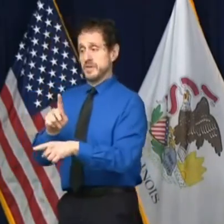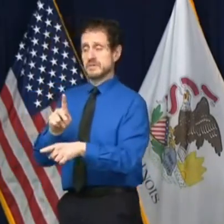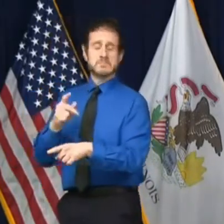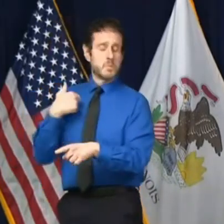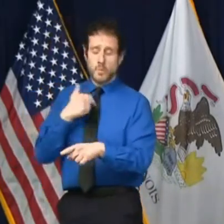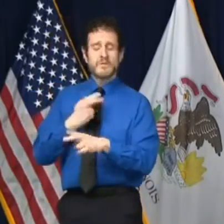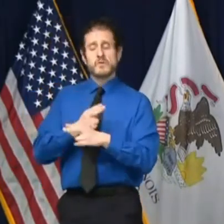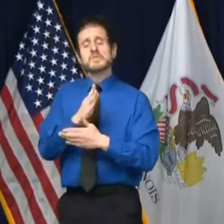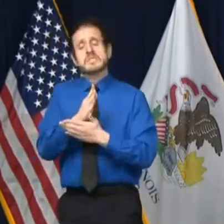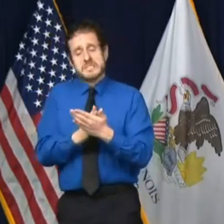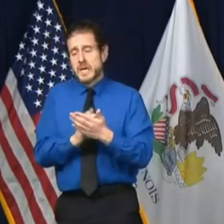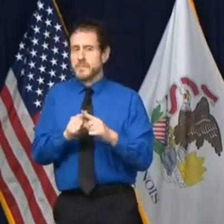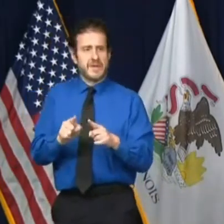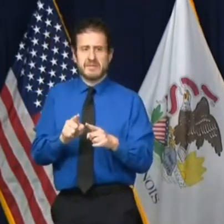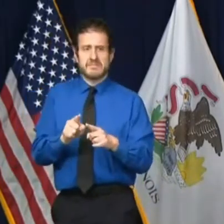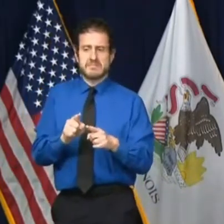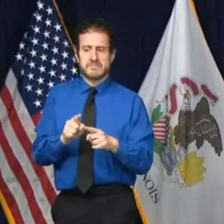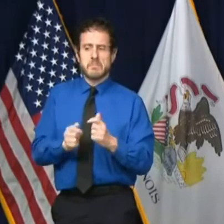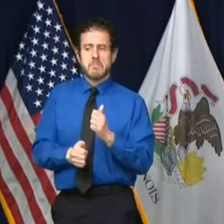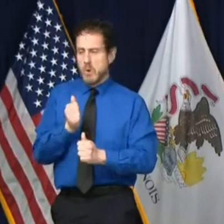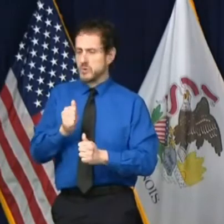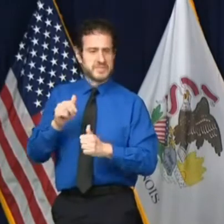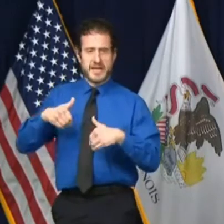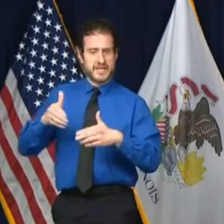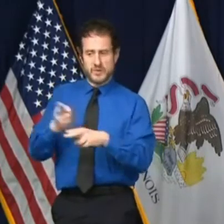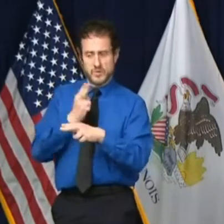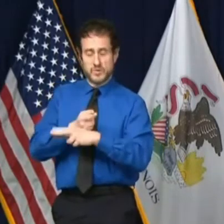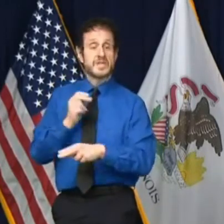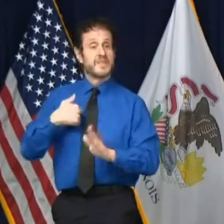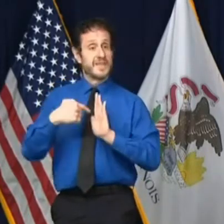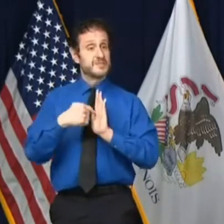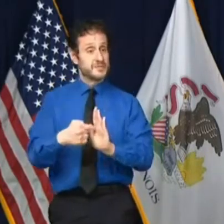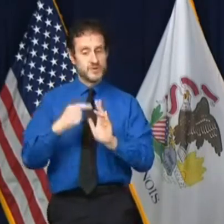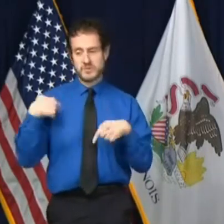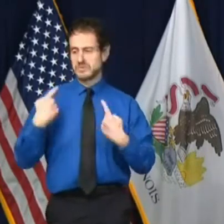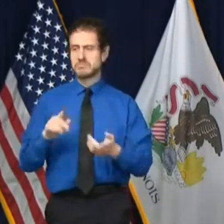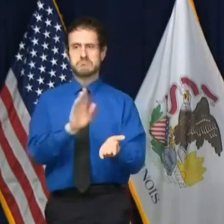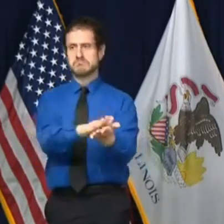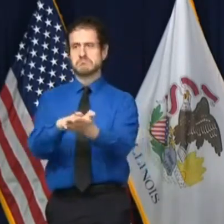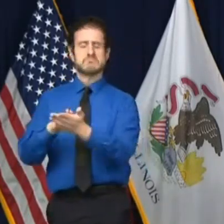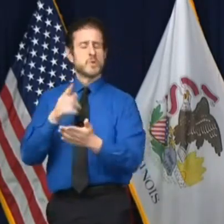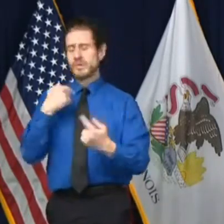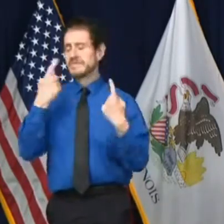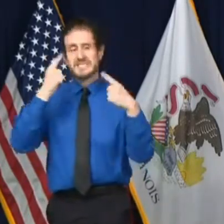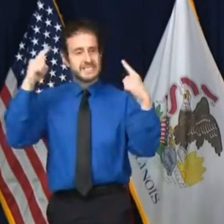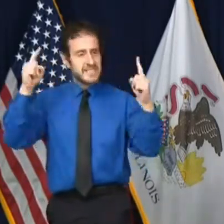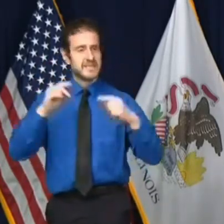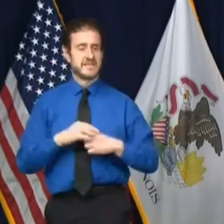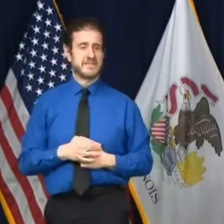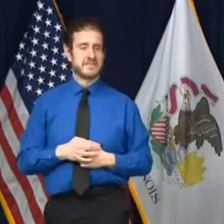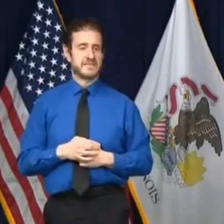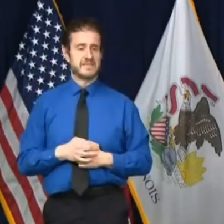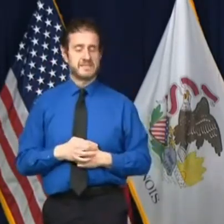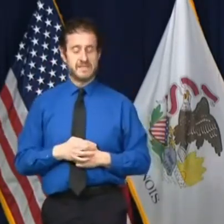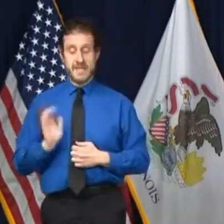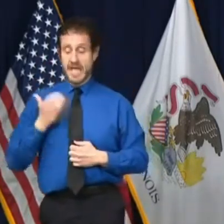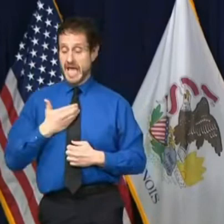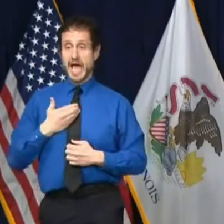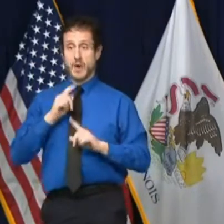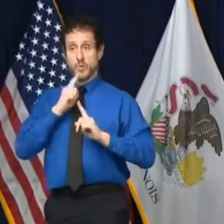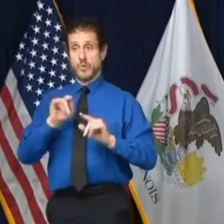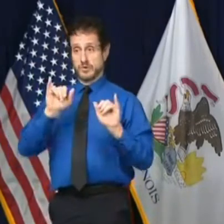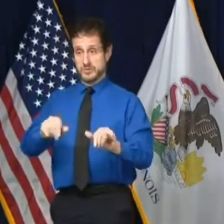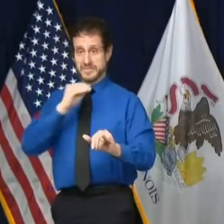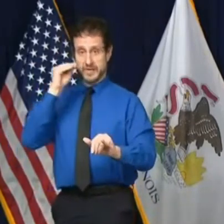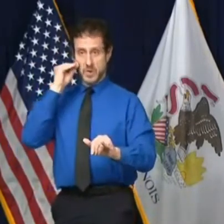use, that is an indicator of the success that we've had both at issuing the stay-at-home